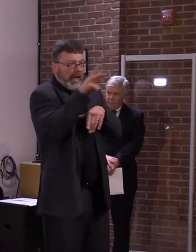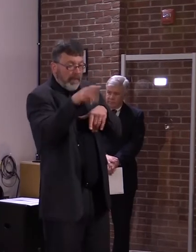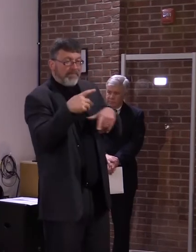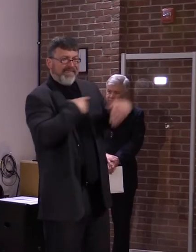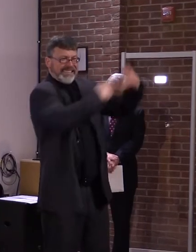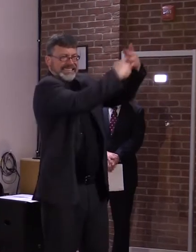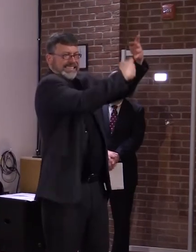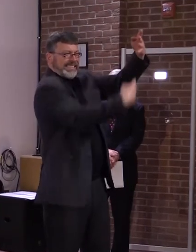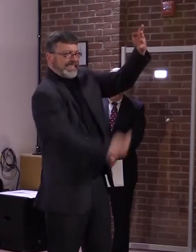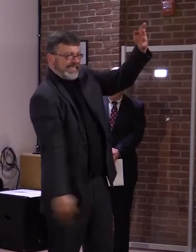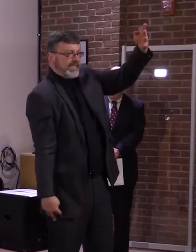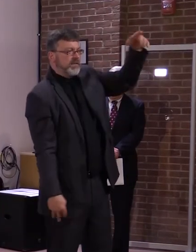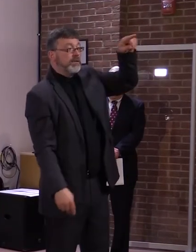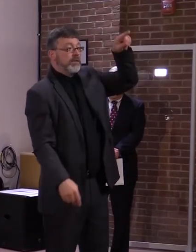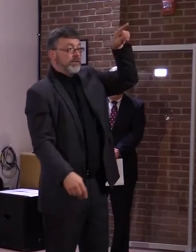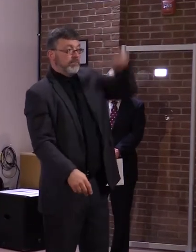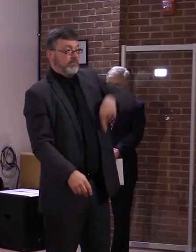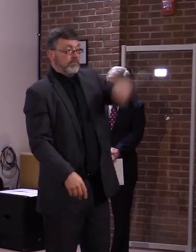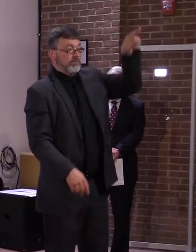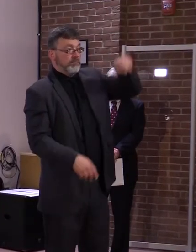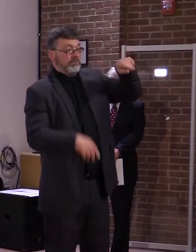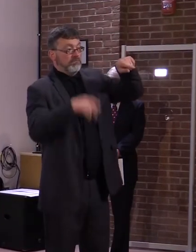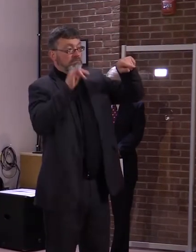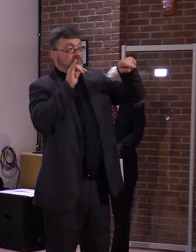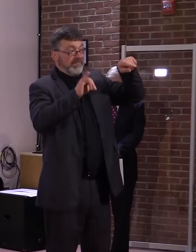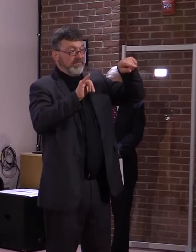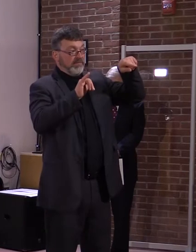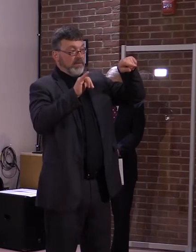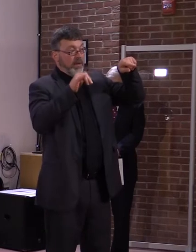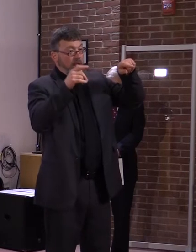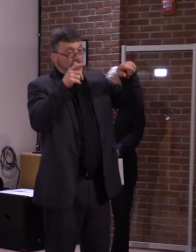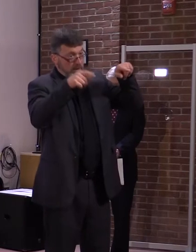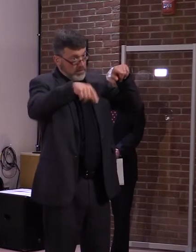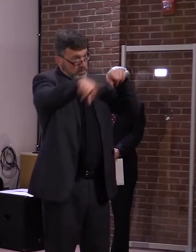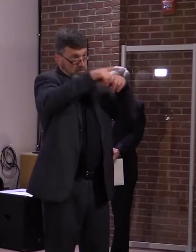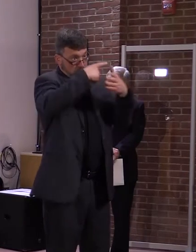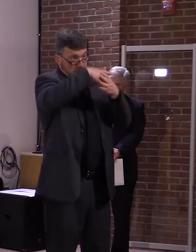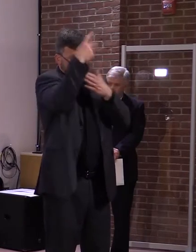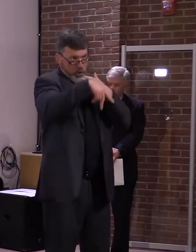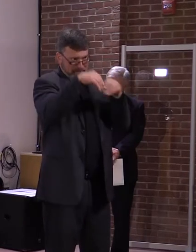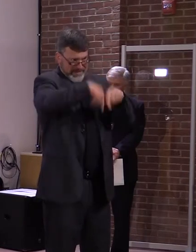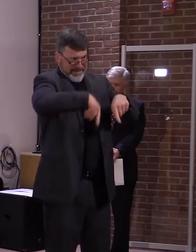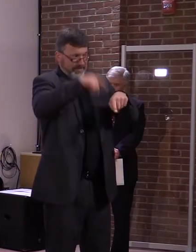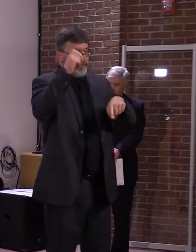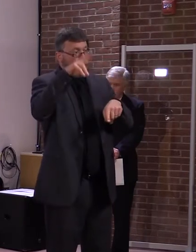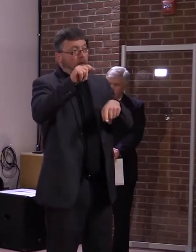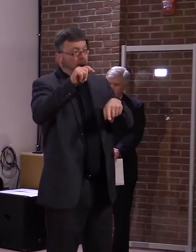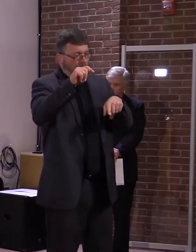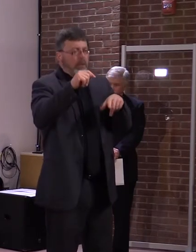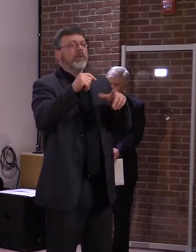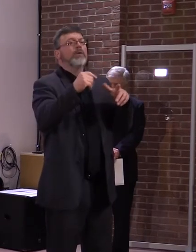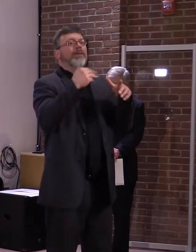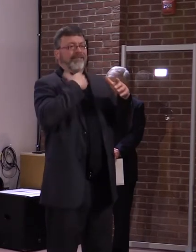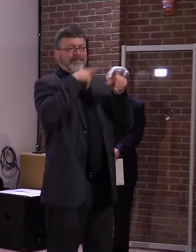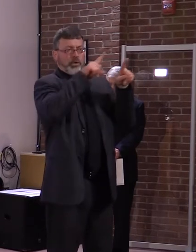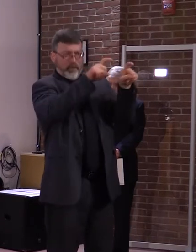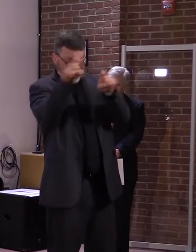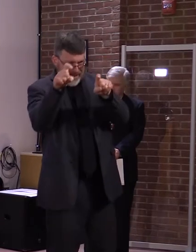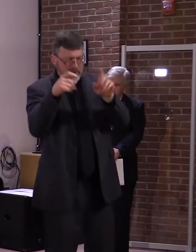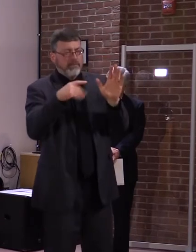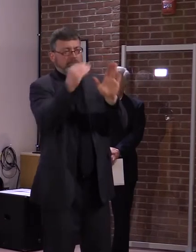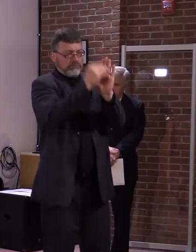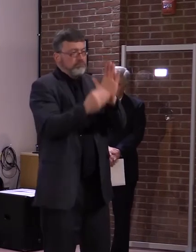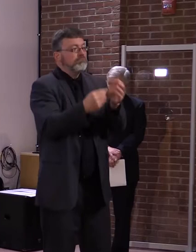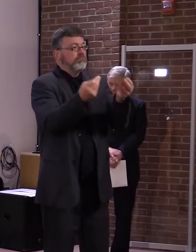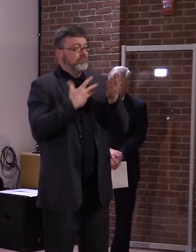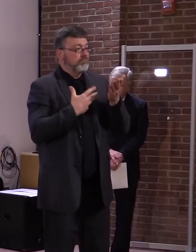state that filled out the survey and submitted information that they're running this summer. The summer grant